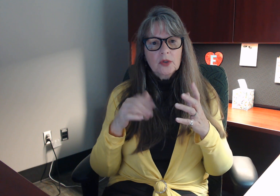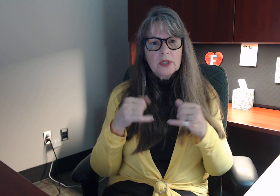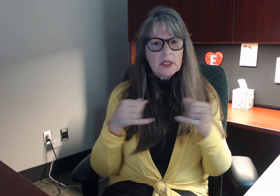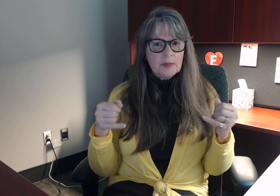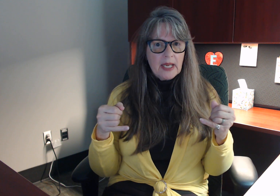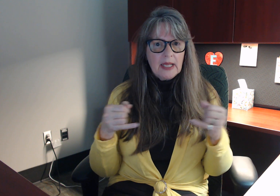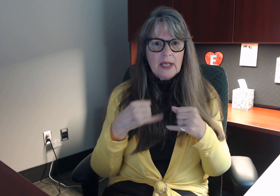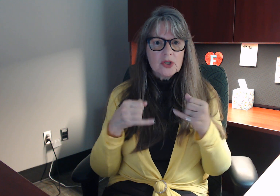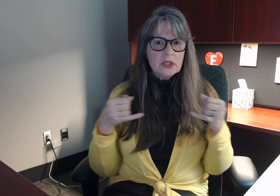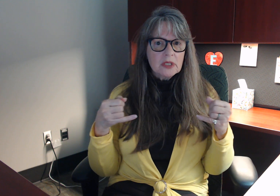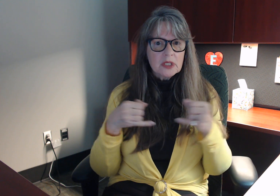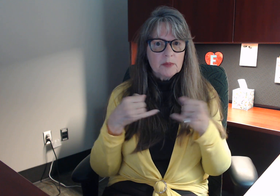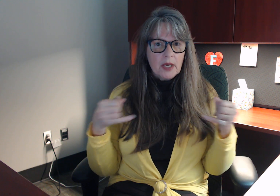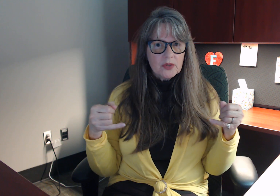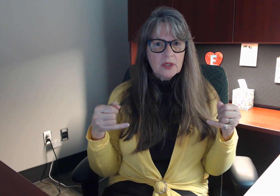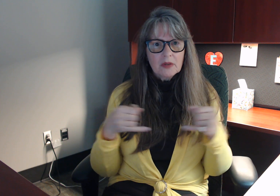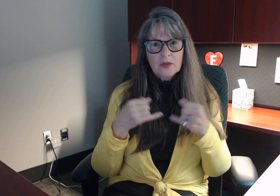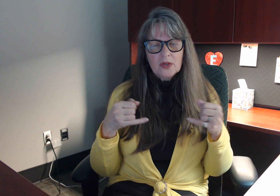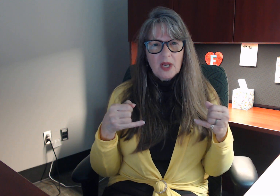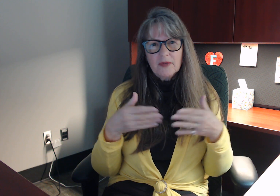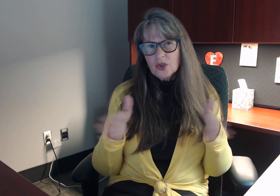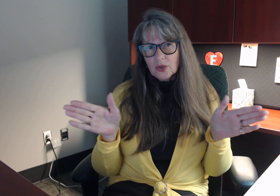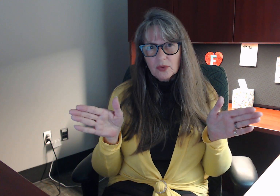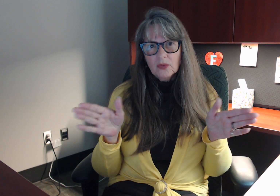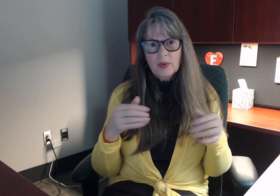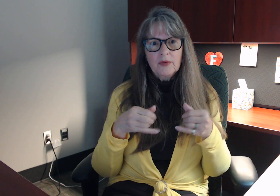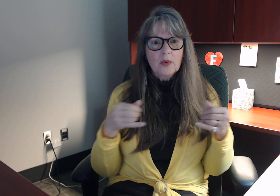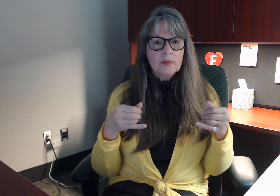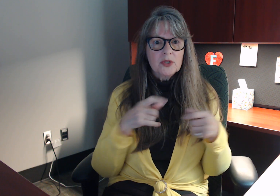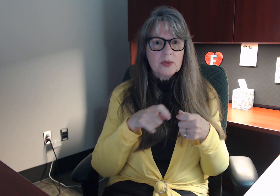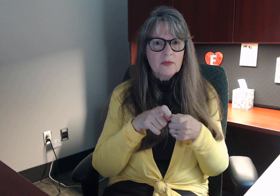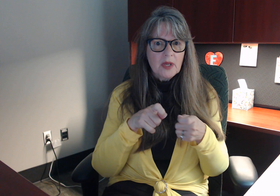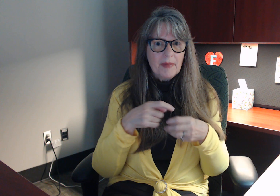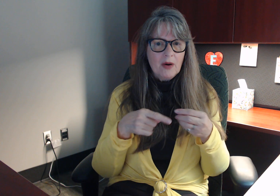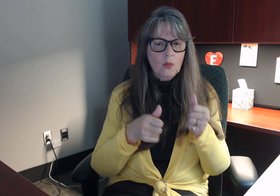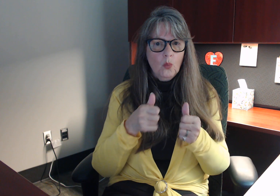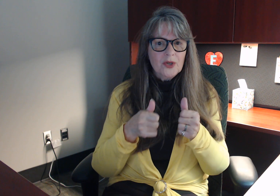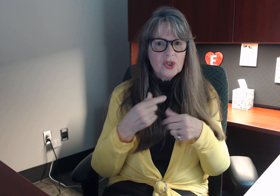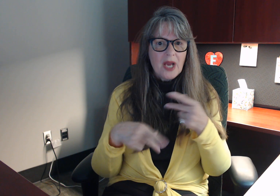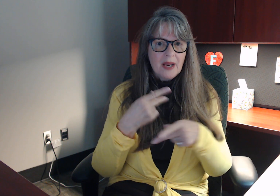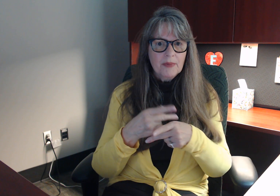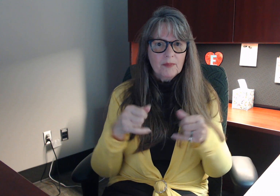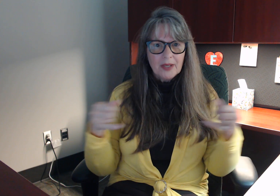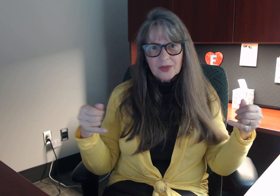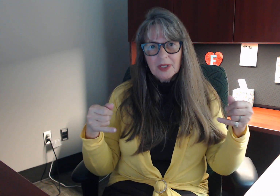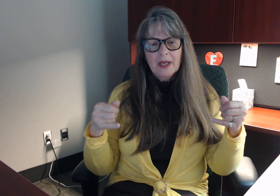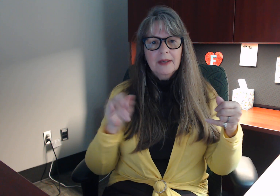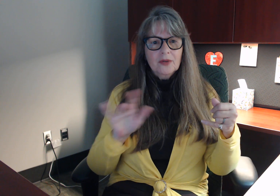like a spaghetti. I just did this as pasta because that's kind of a general, but if you want to be specific about which type of pasta, you can